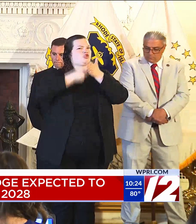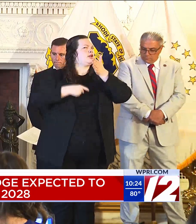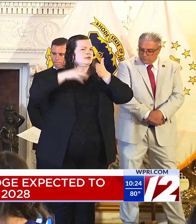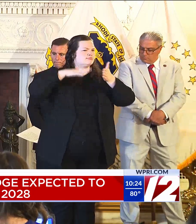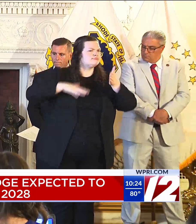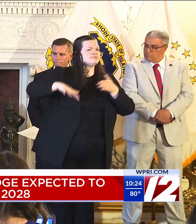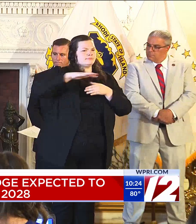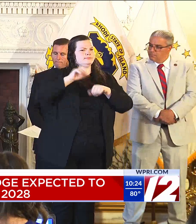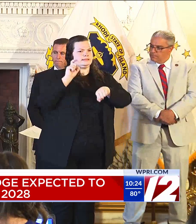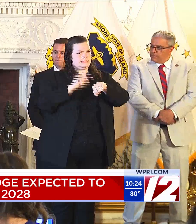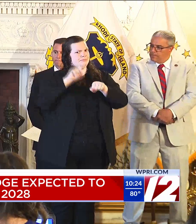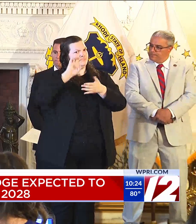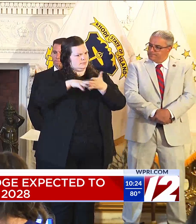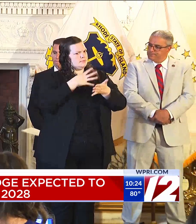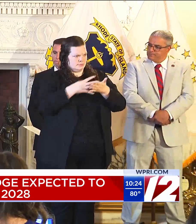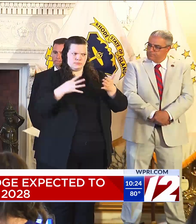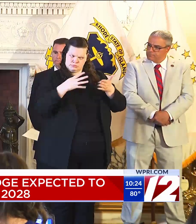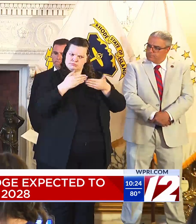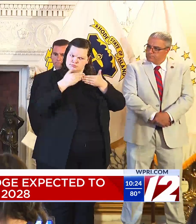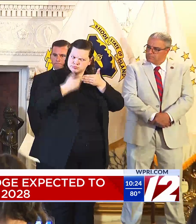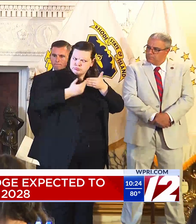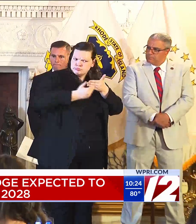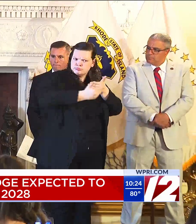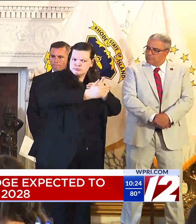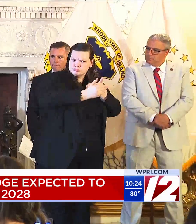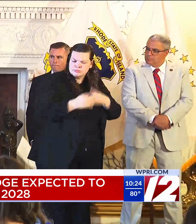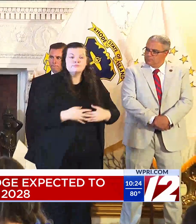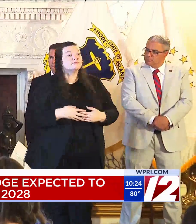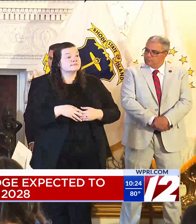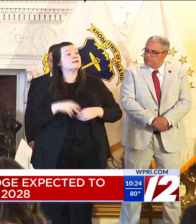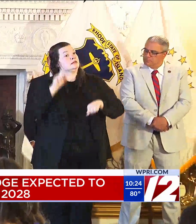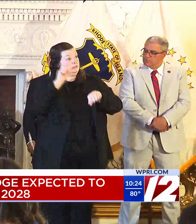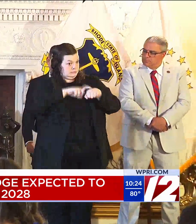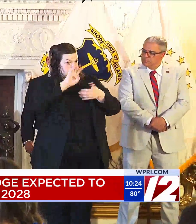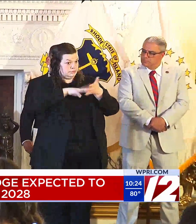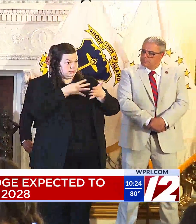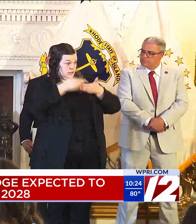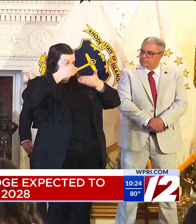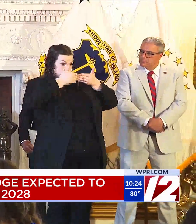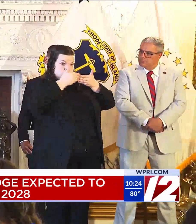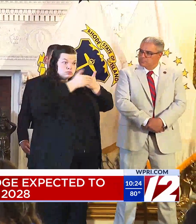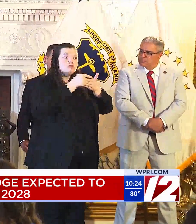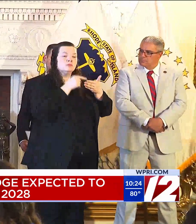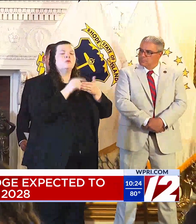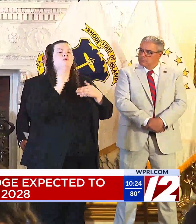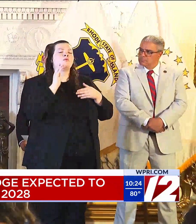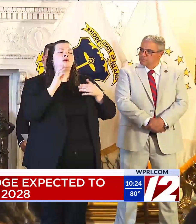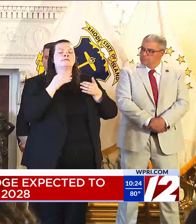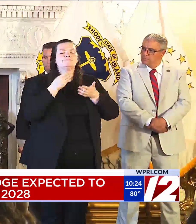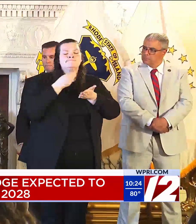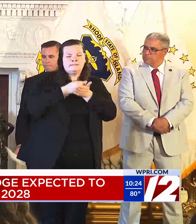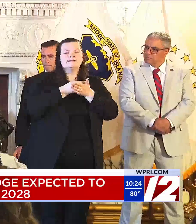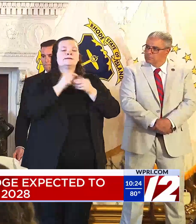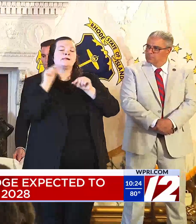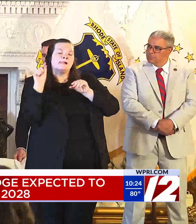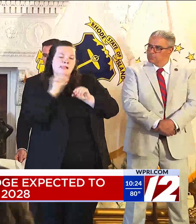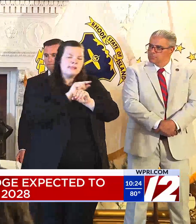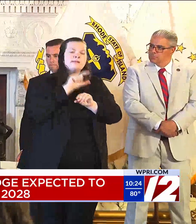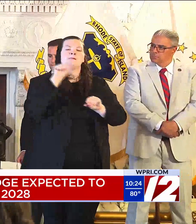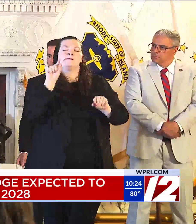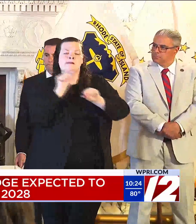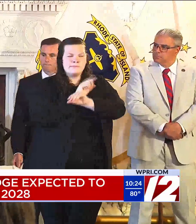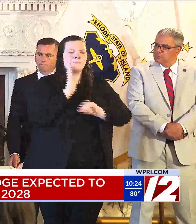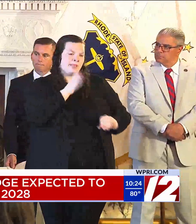us on schedule, we added built-in incentives. The contractor can earn up to $10 million for